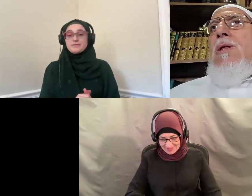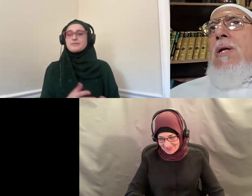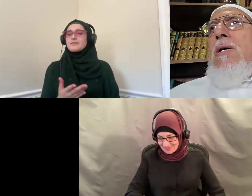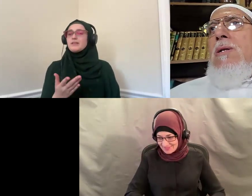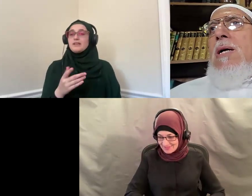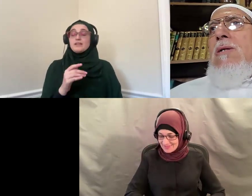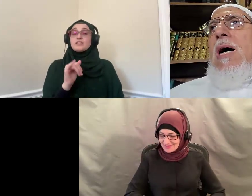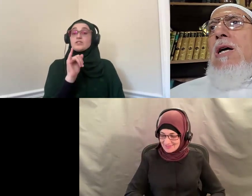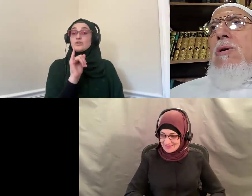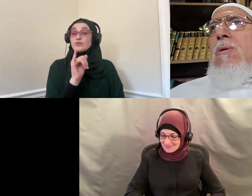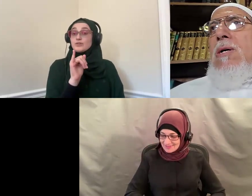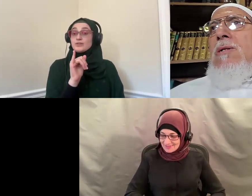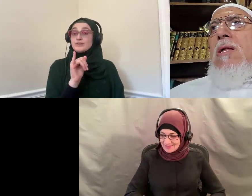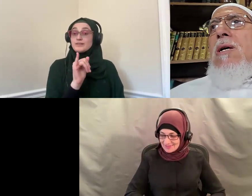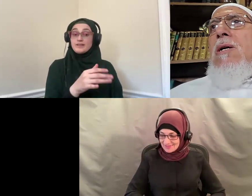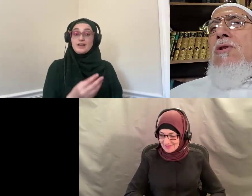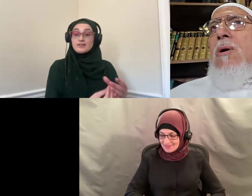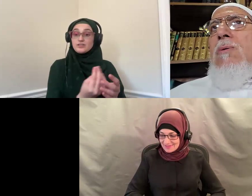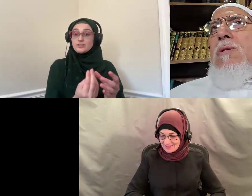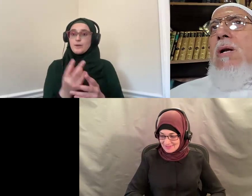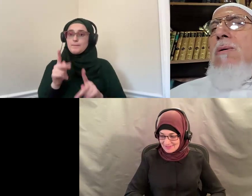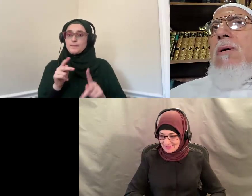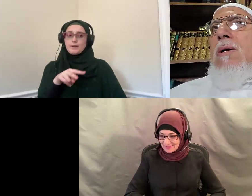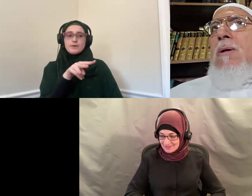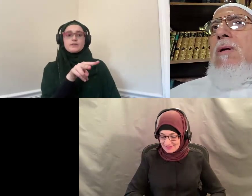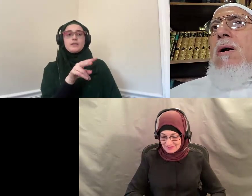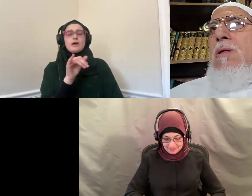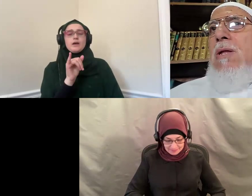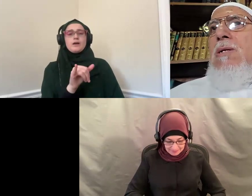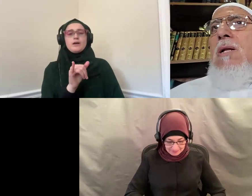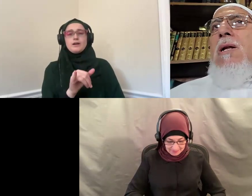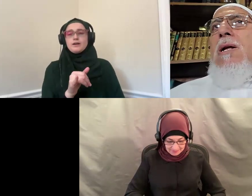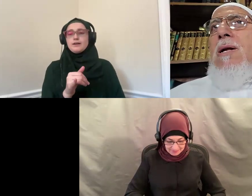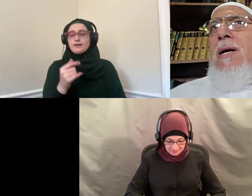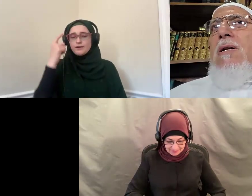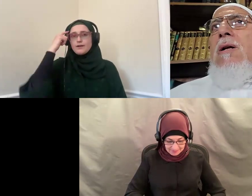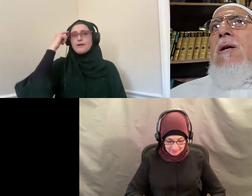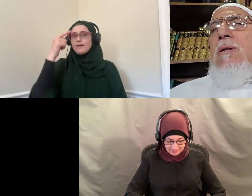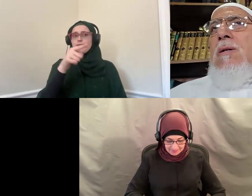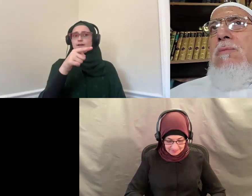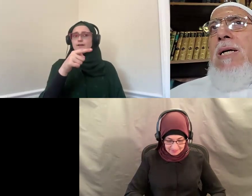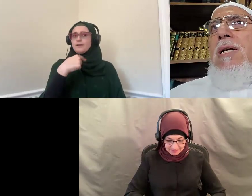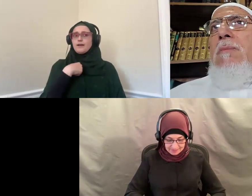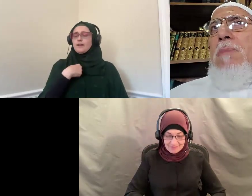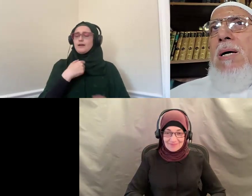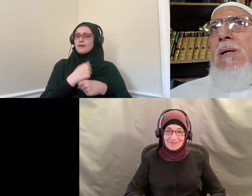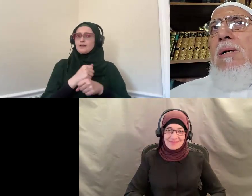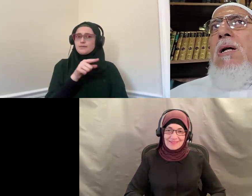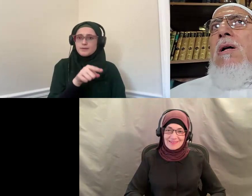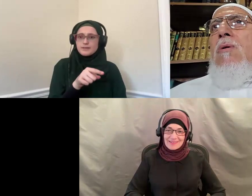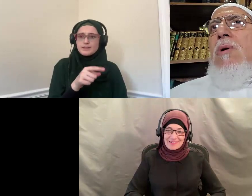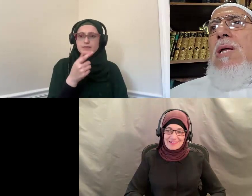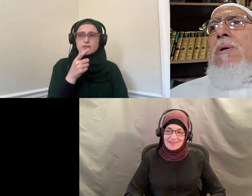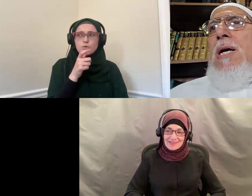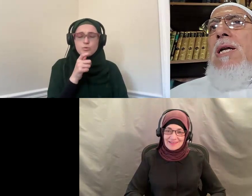the only thing that I grow is the thing that grows. No, there are things that are created directly by